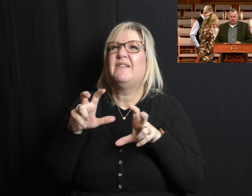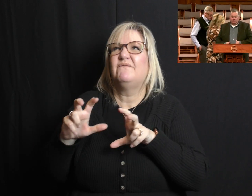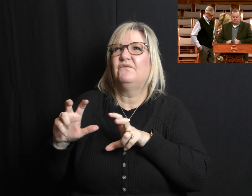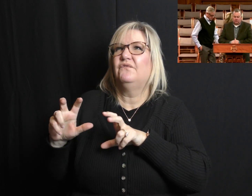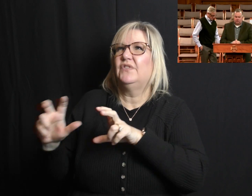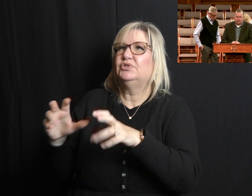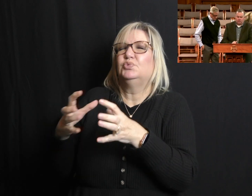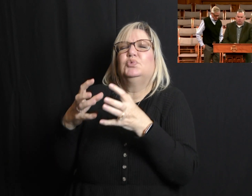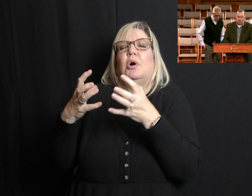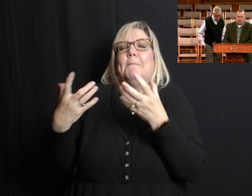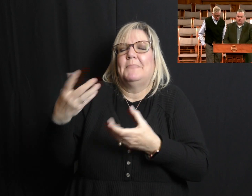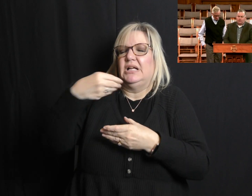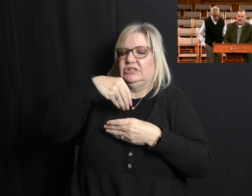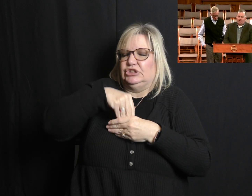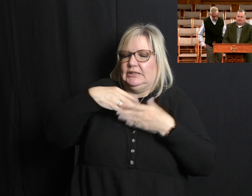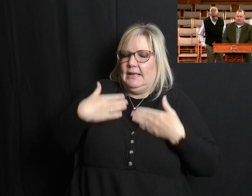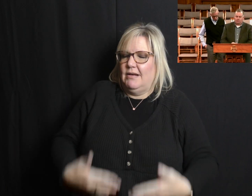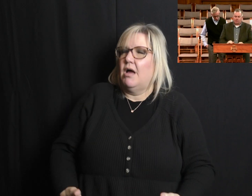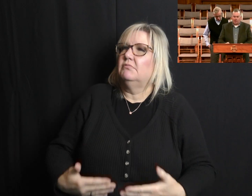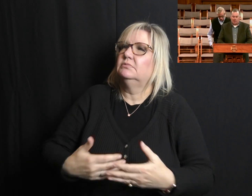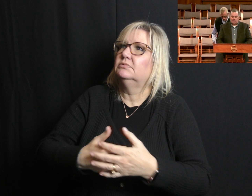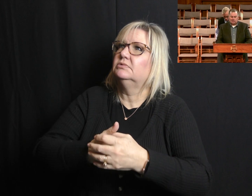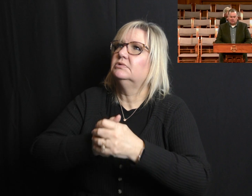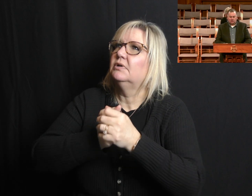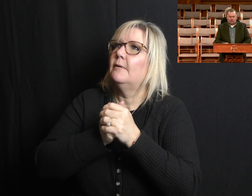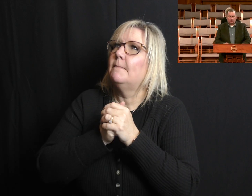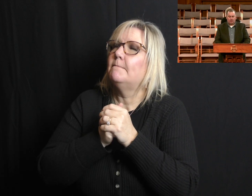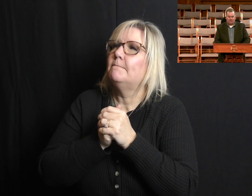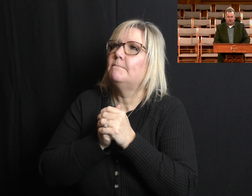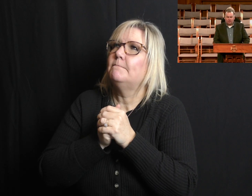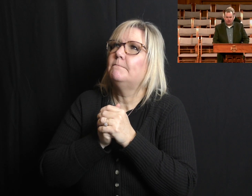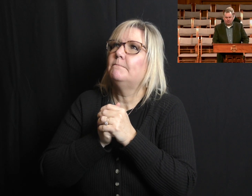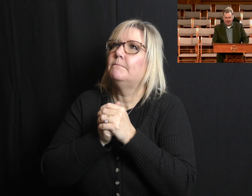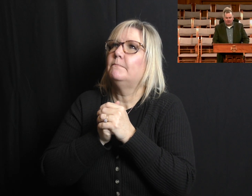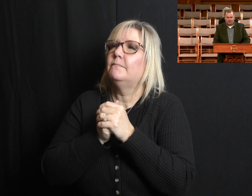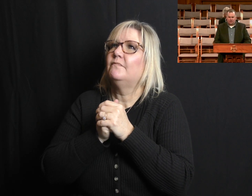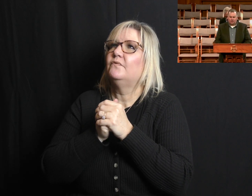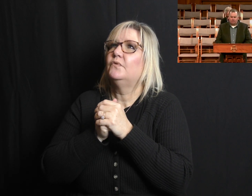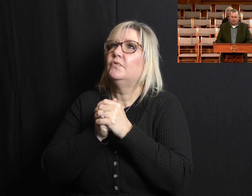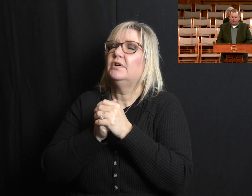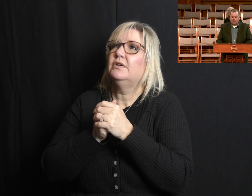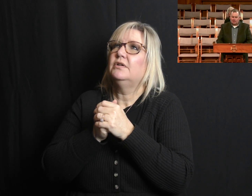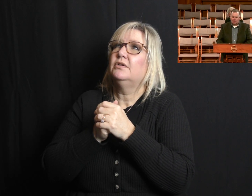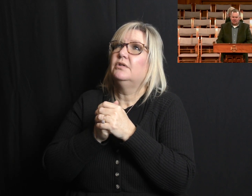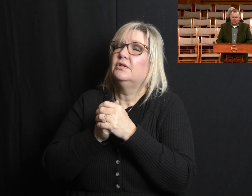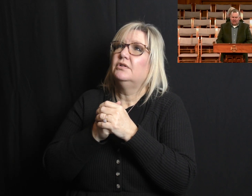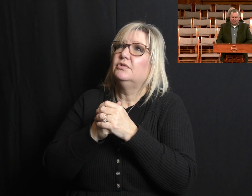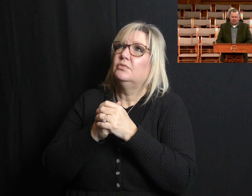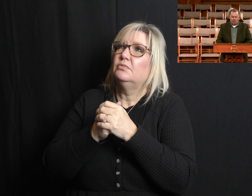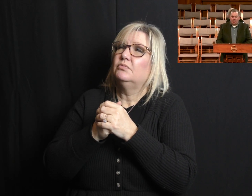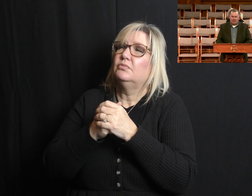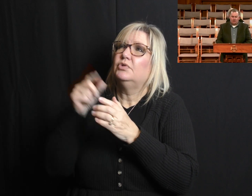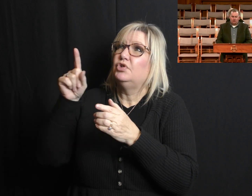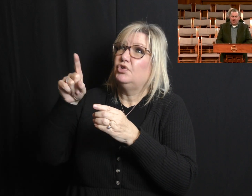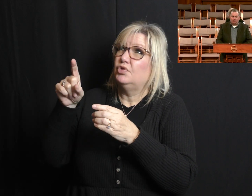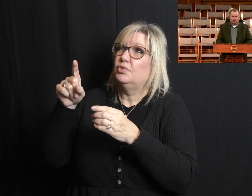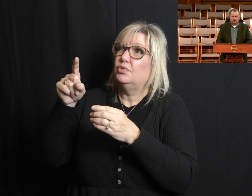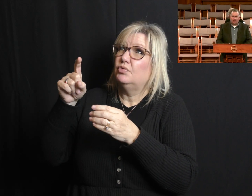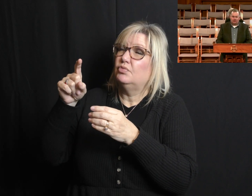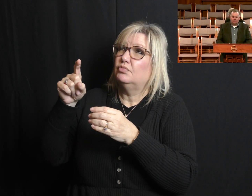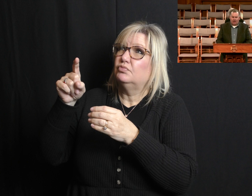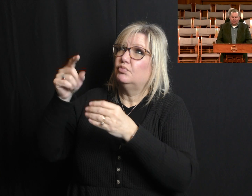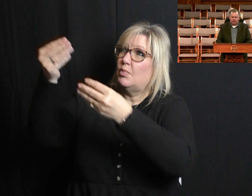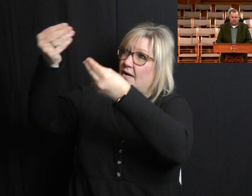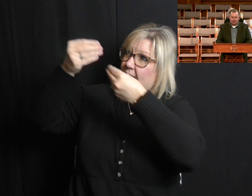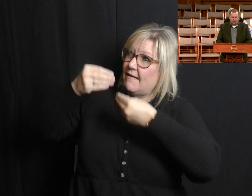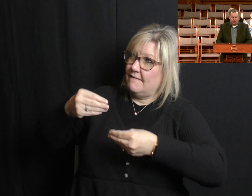us. Well, Lord, you've done it so that we might first give back to you, and so that we might use that which you've